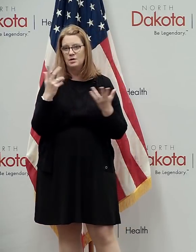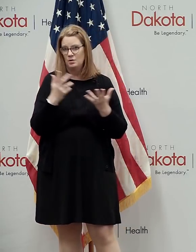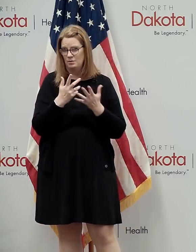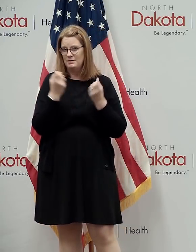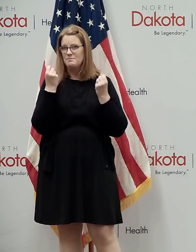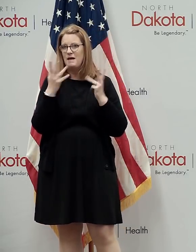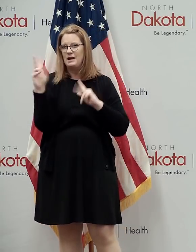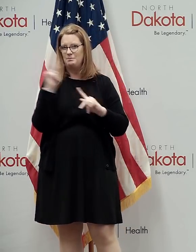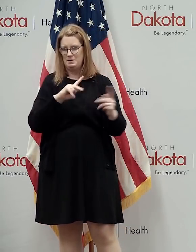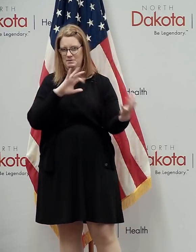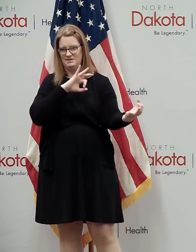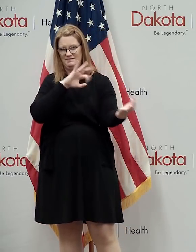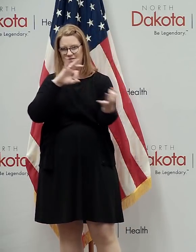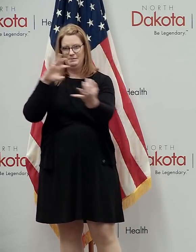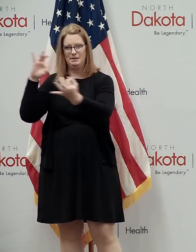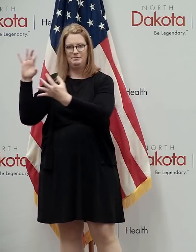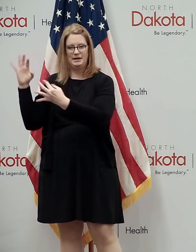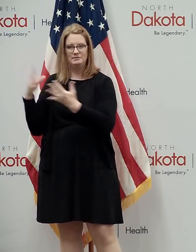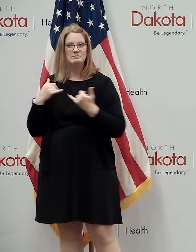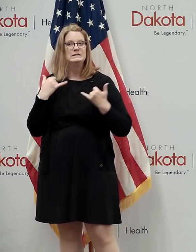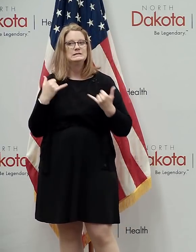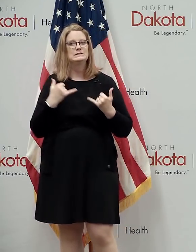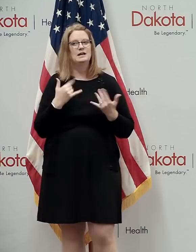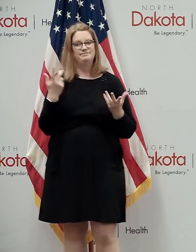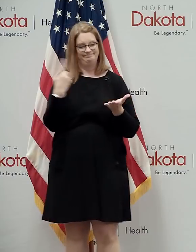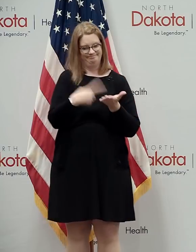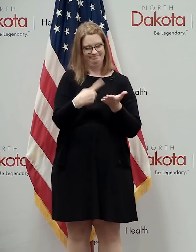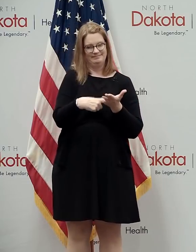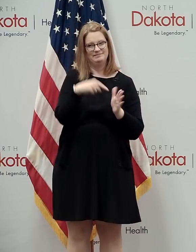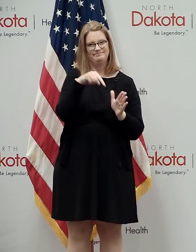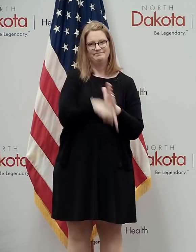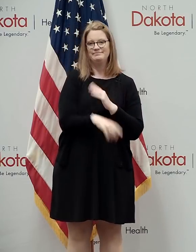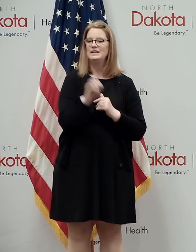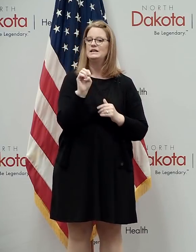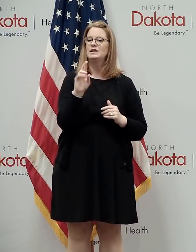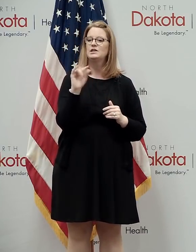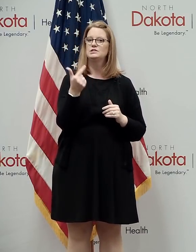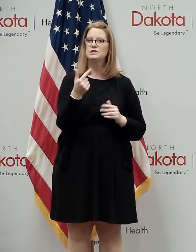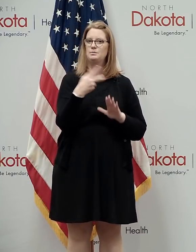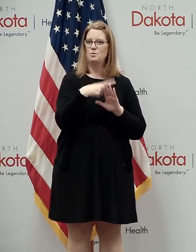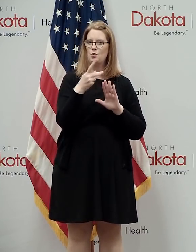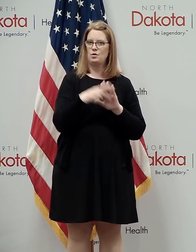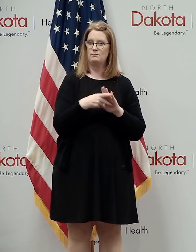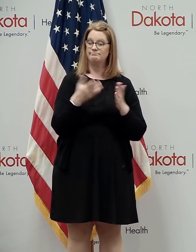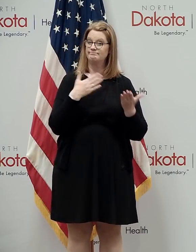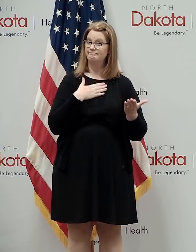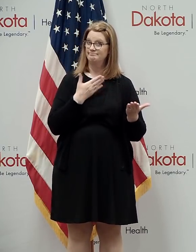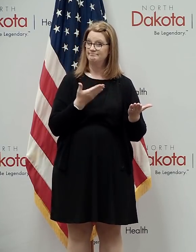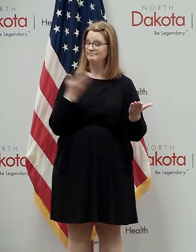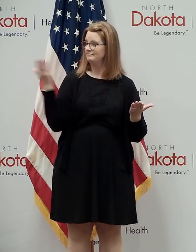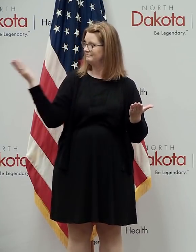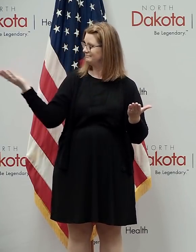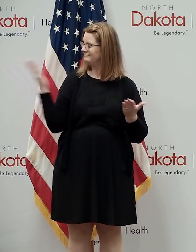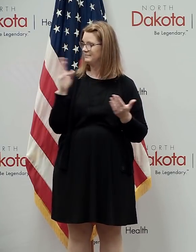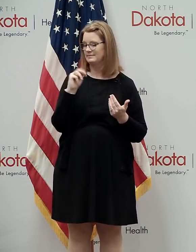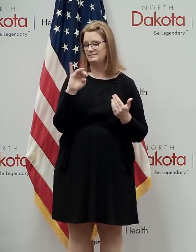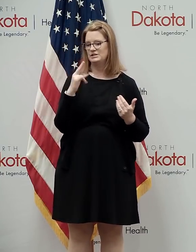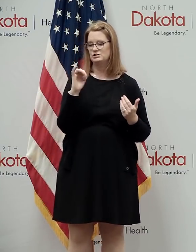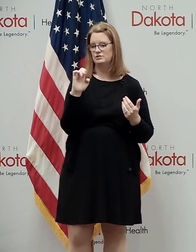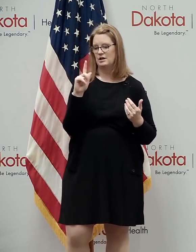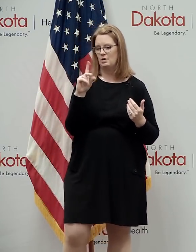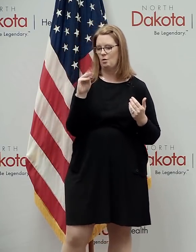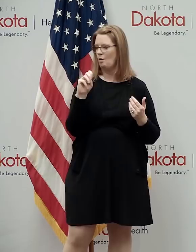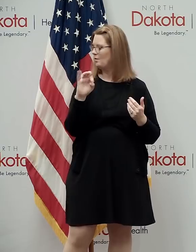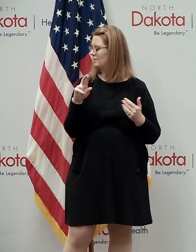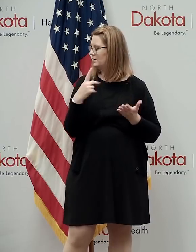input. And here today to speak more about the ERG program is our guest today. We're pleased to have Commerce Commissioner Michelle Kommer